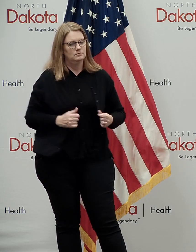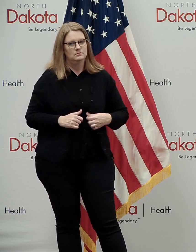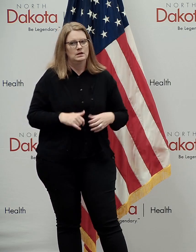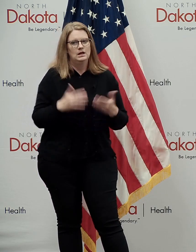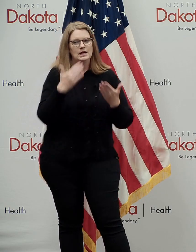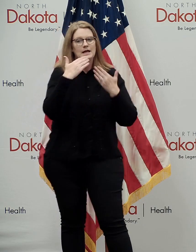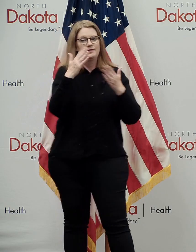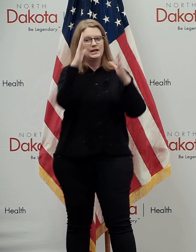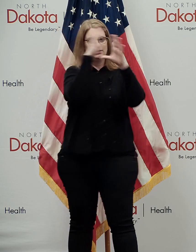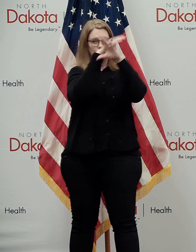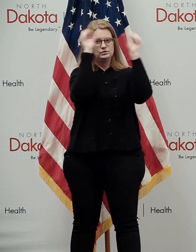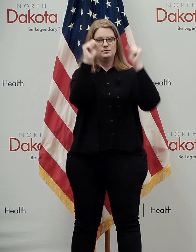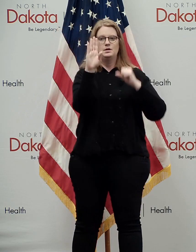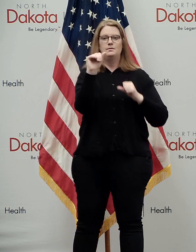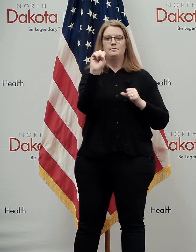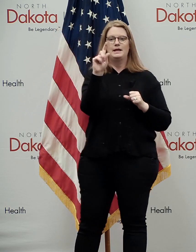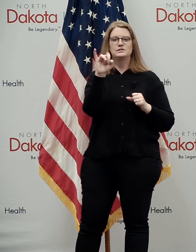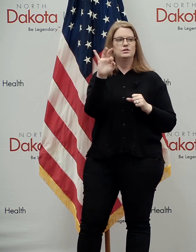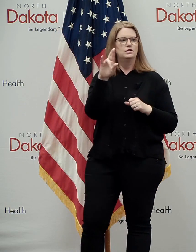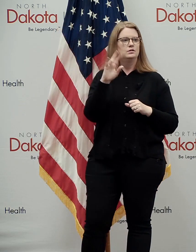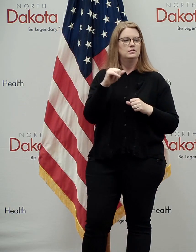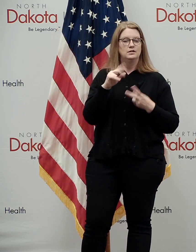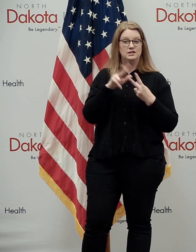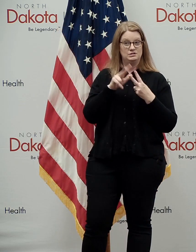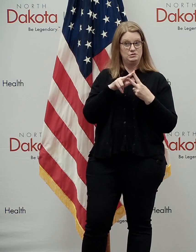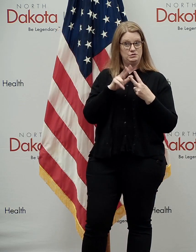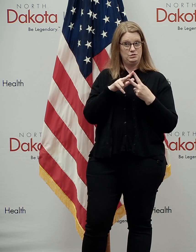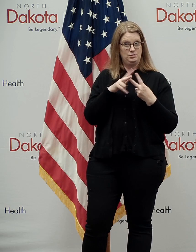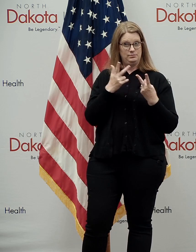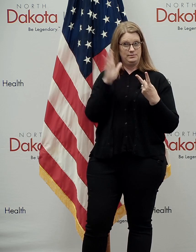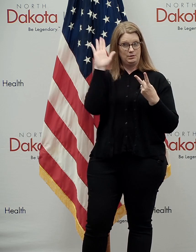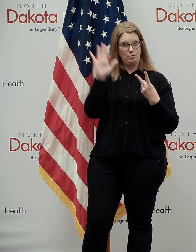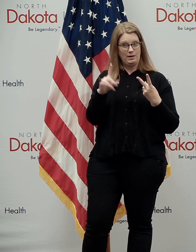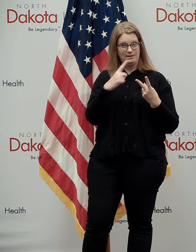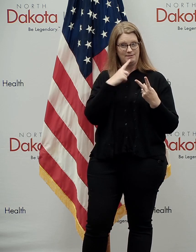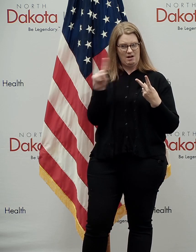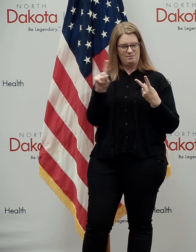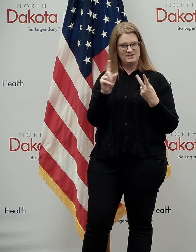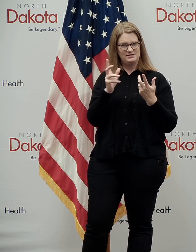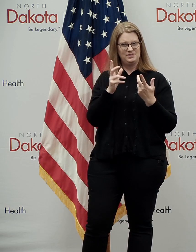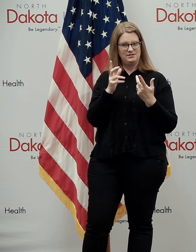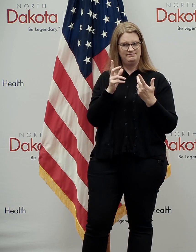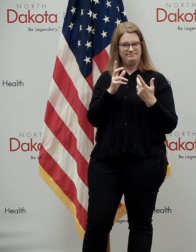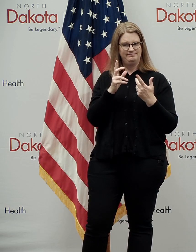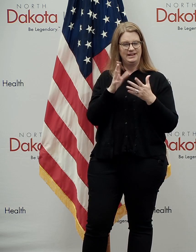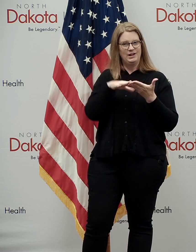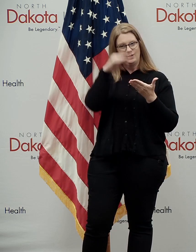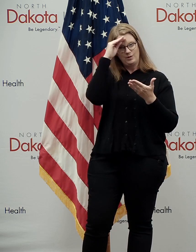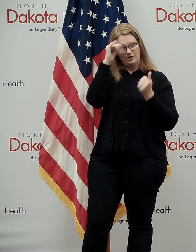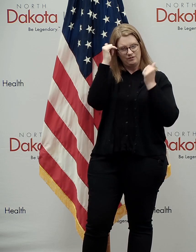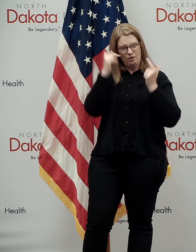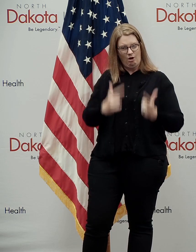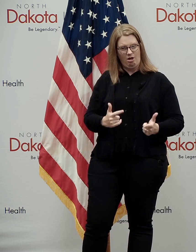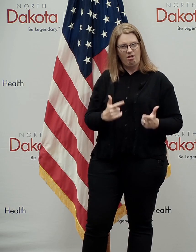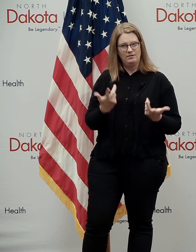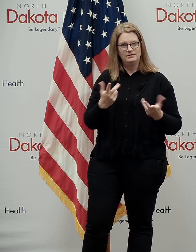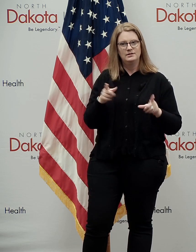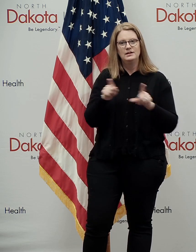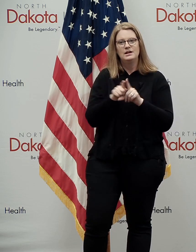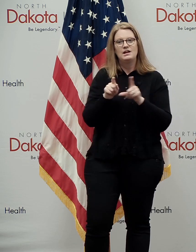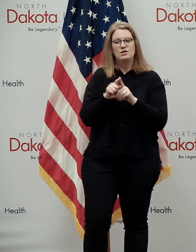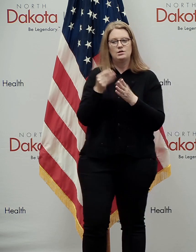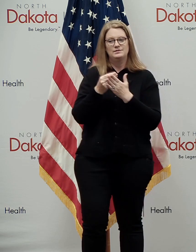Thank you, Superintendent Baesler, and 2 great announcements around personalized learning for all and scholarships for the